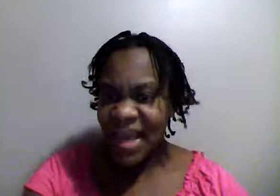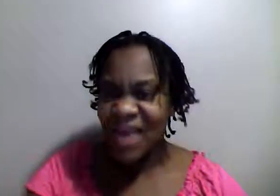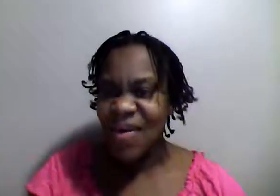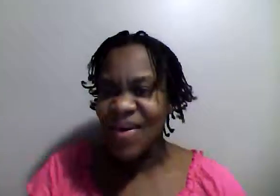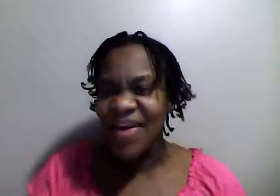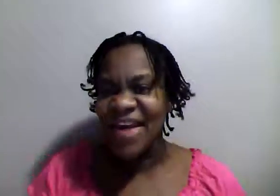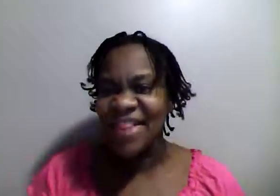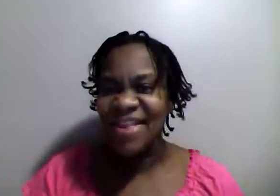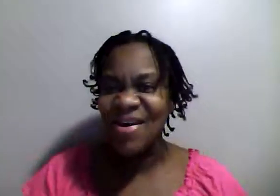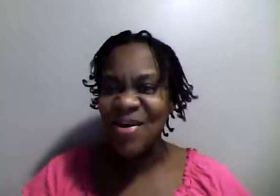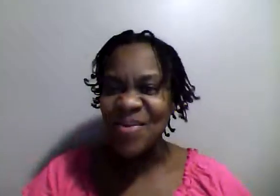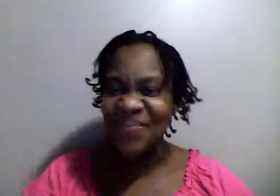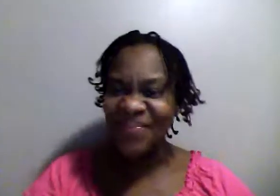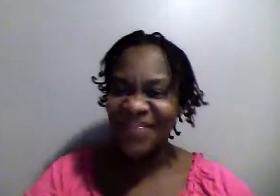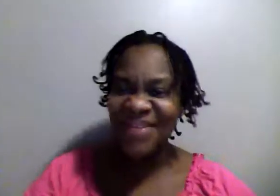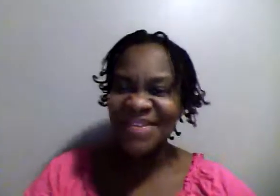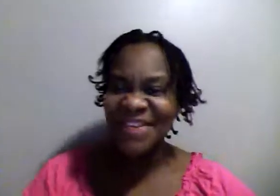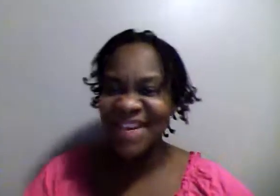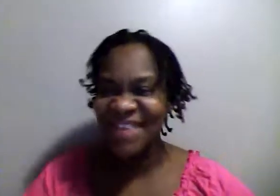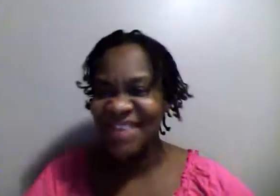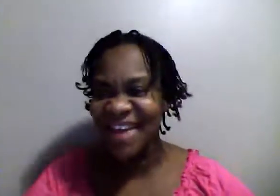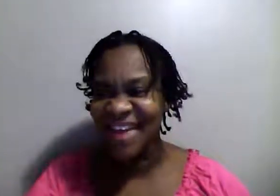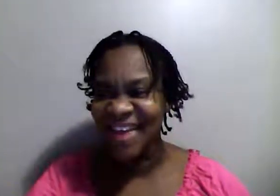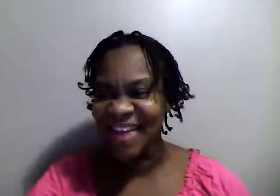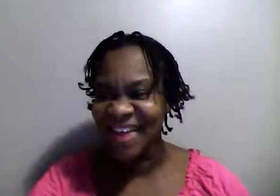Hello, her healthy home. How is your evening?